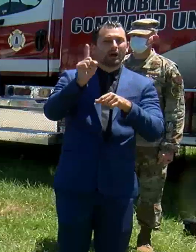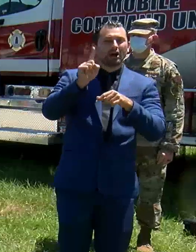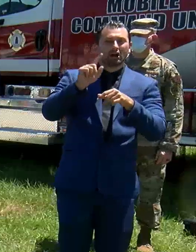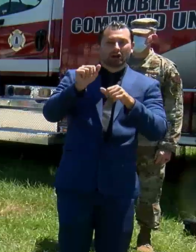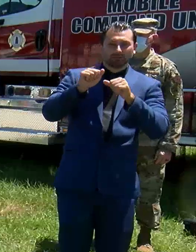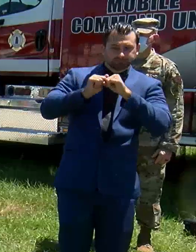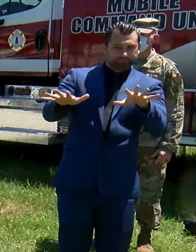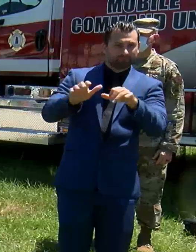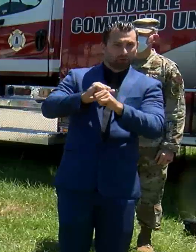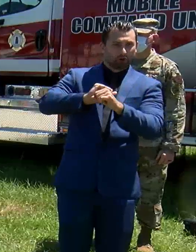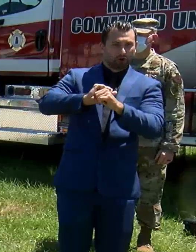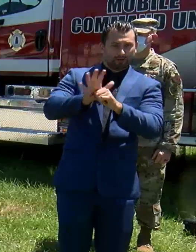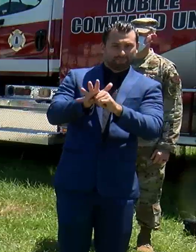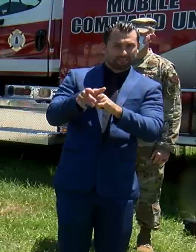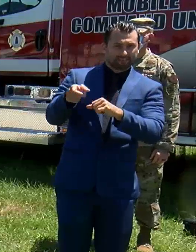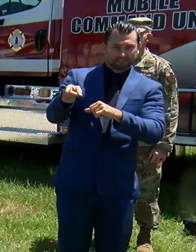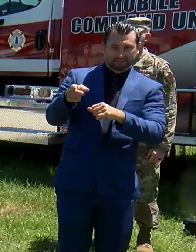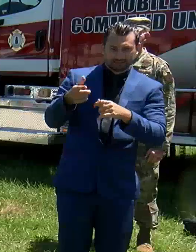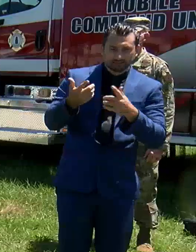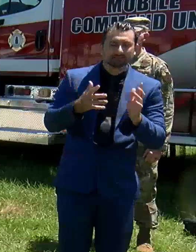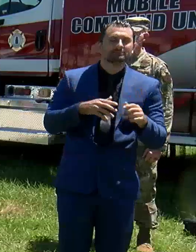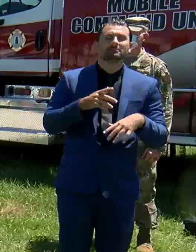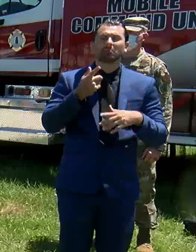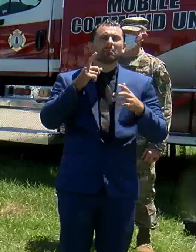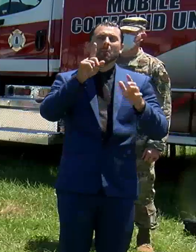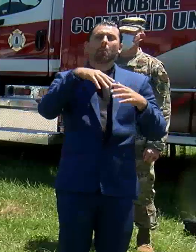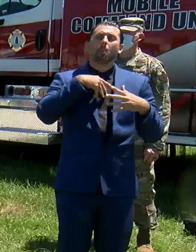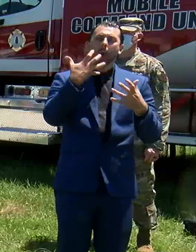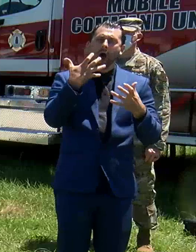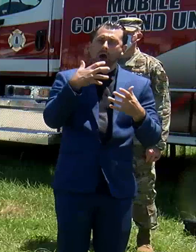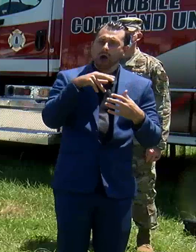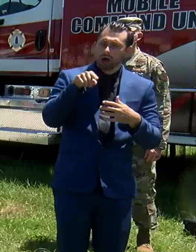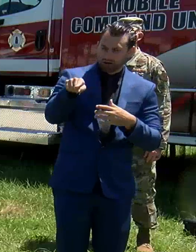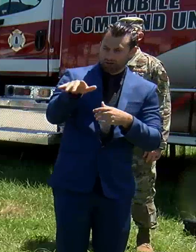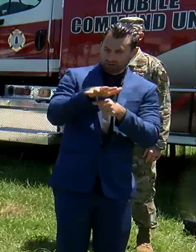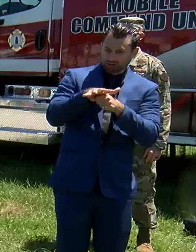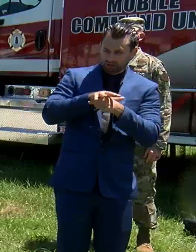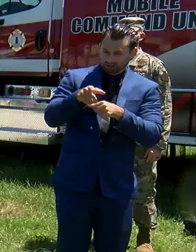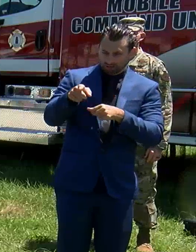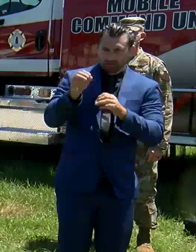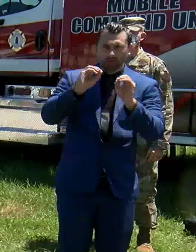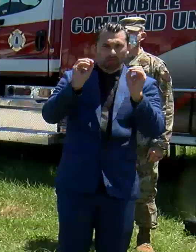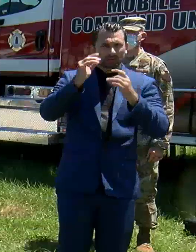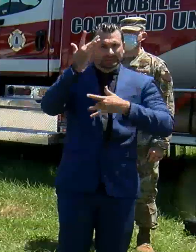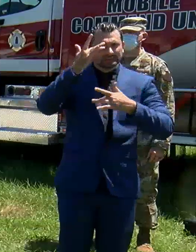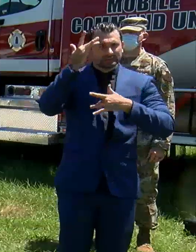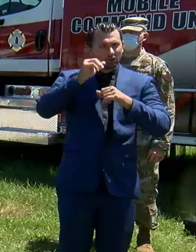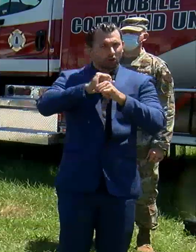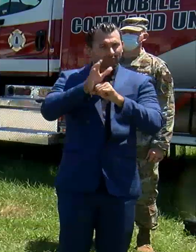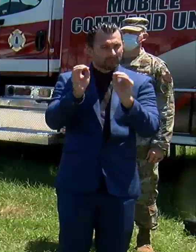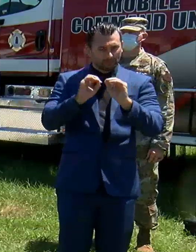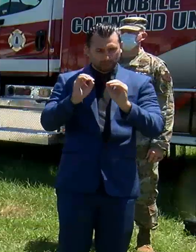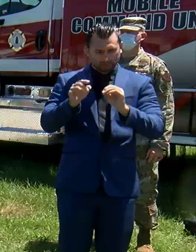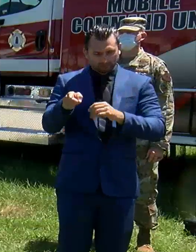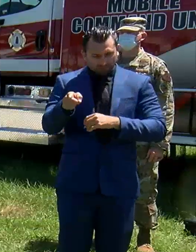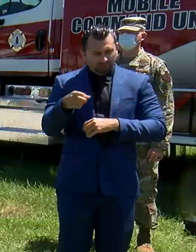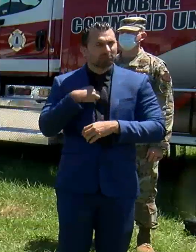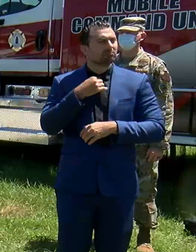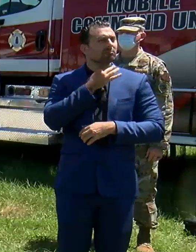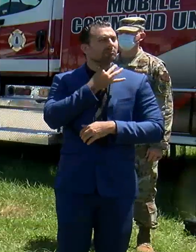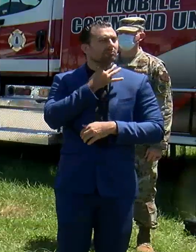what's happening in those communities. We have walk-up sites that are still opening. One more will open up in Riviera Beach and Palm Beach this